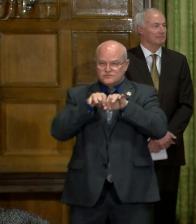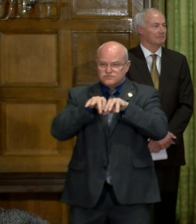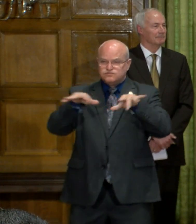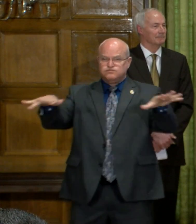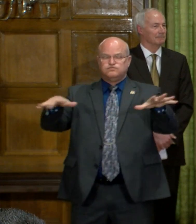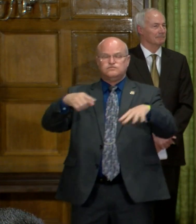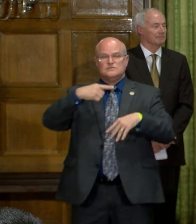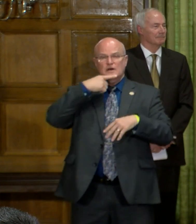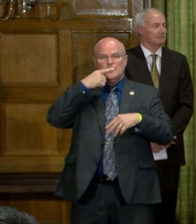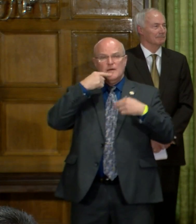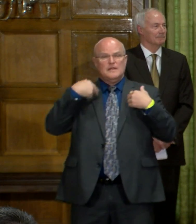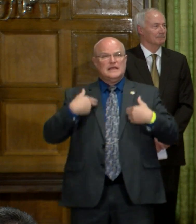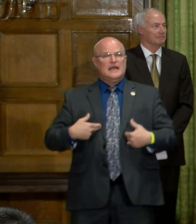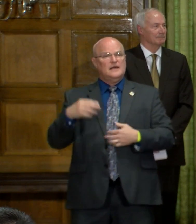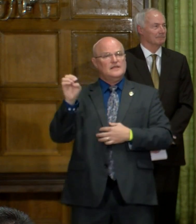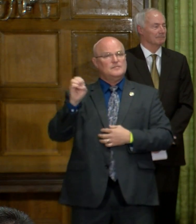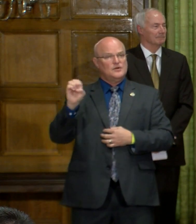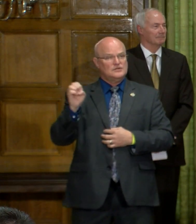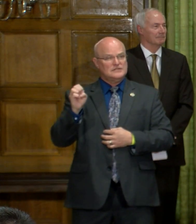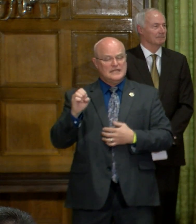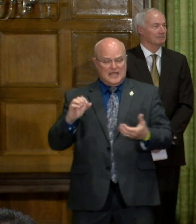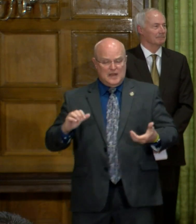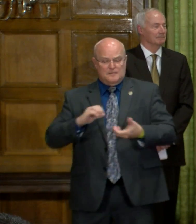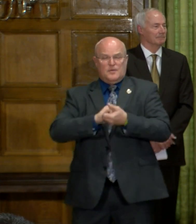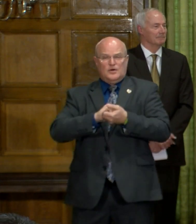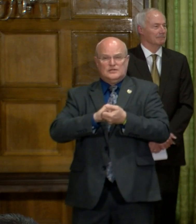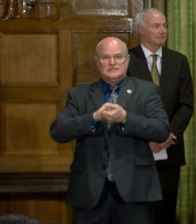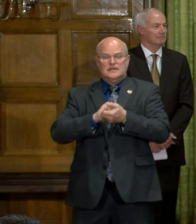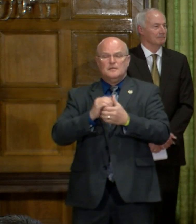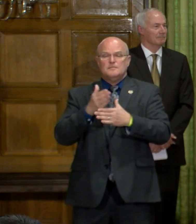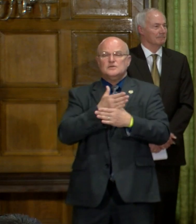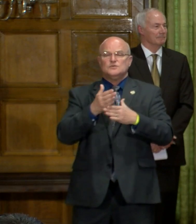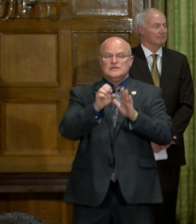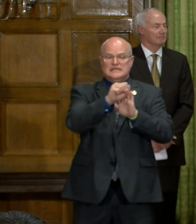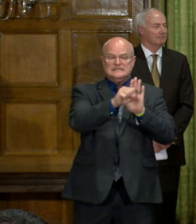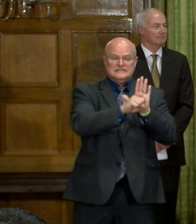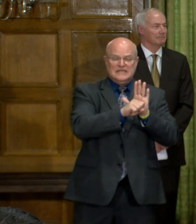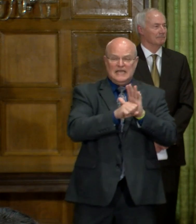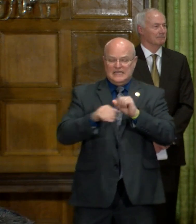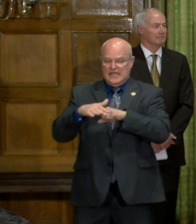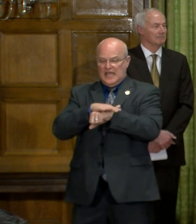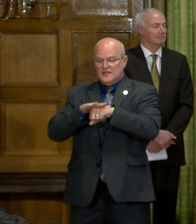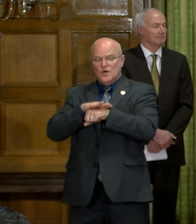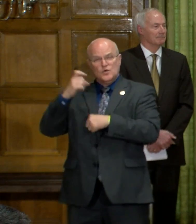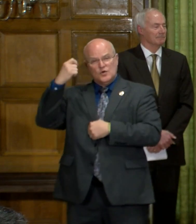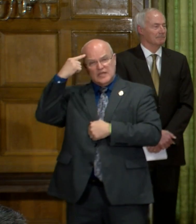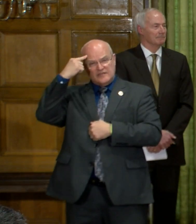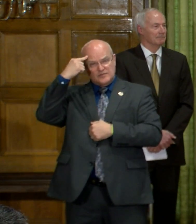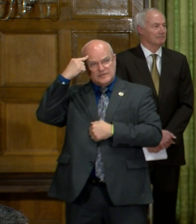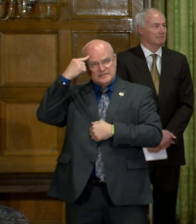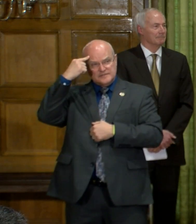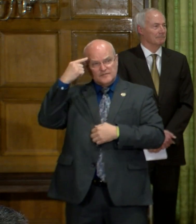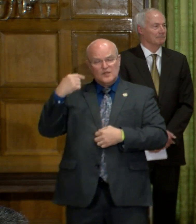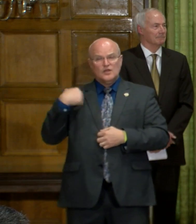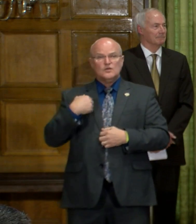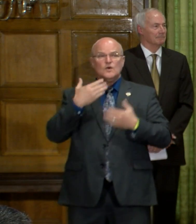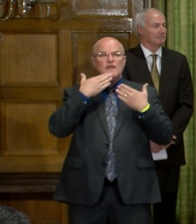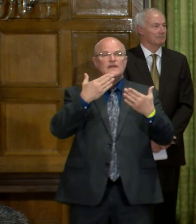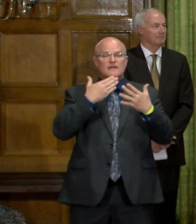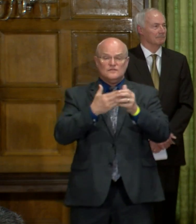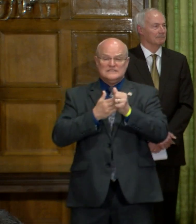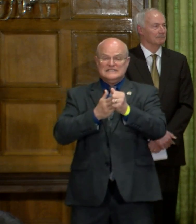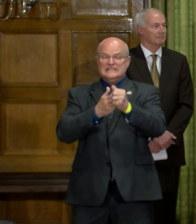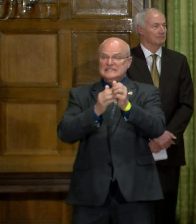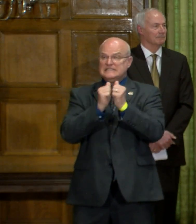and public health emergency, and more so, partnership between state and local government. And so we are grateful for the opportunity to lead